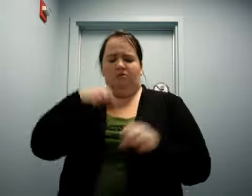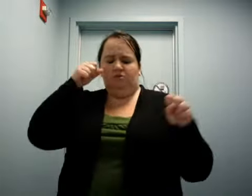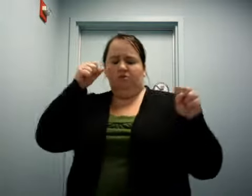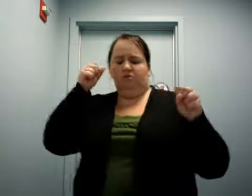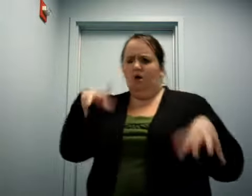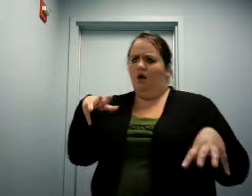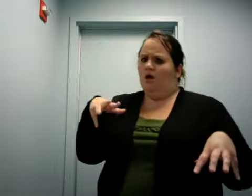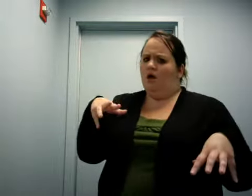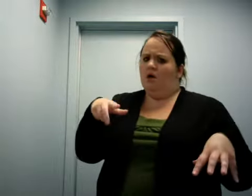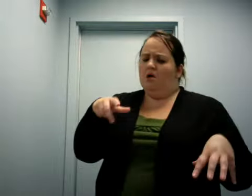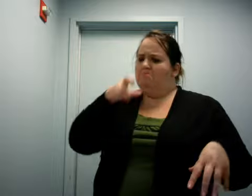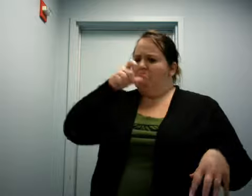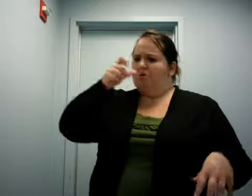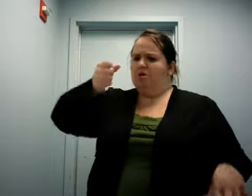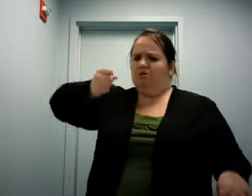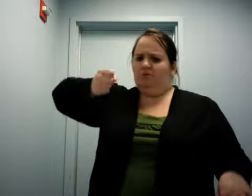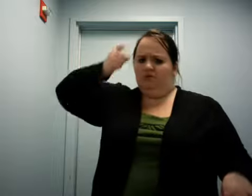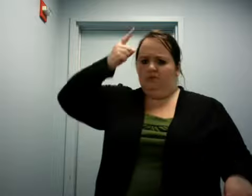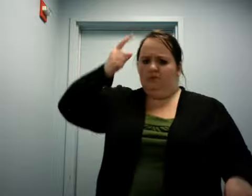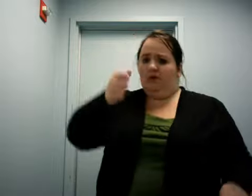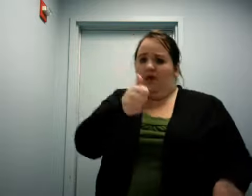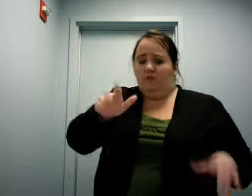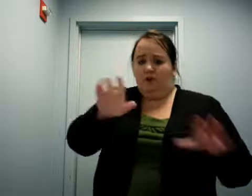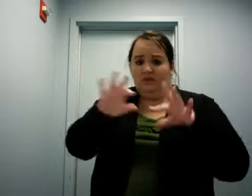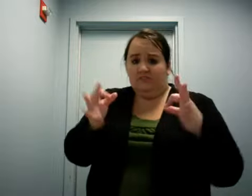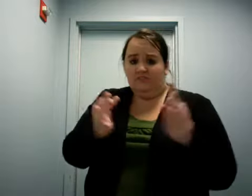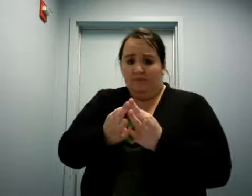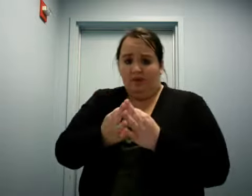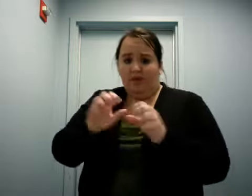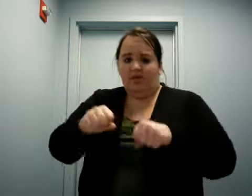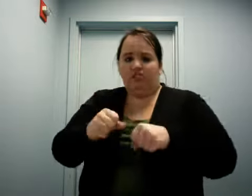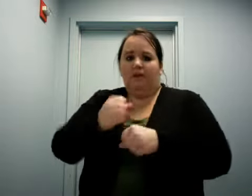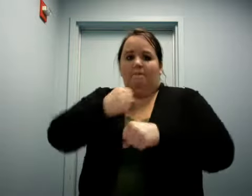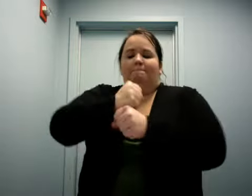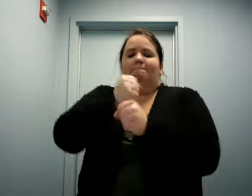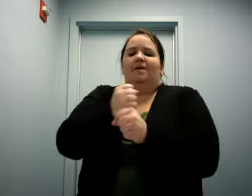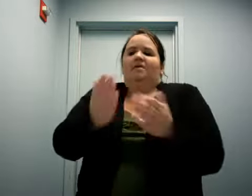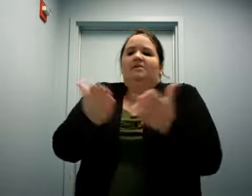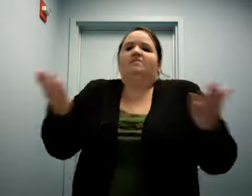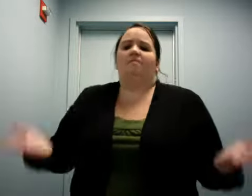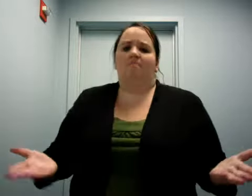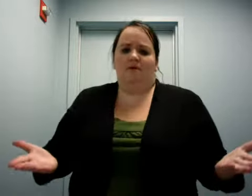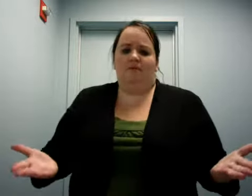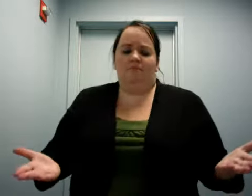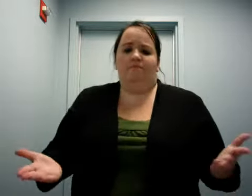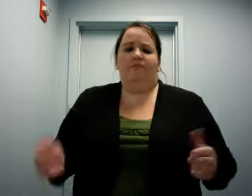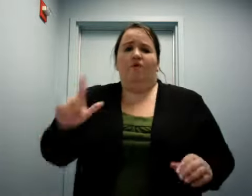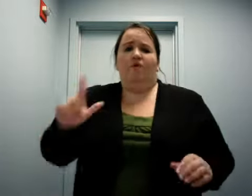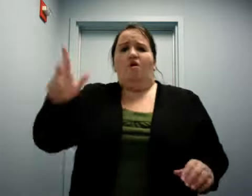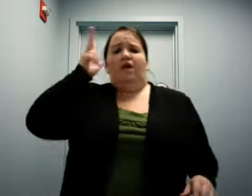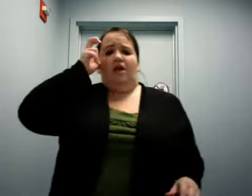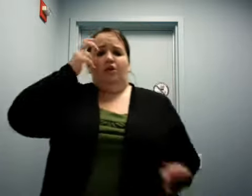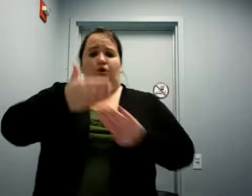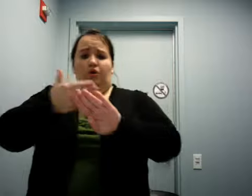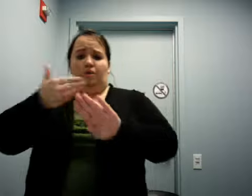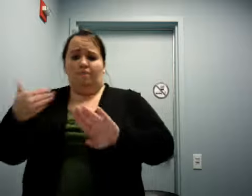occurred to me that anybody in his family could actually make something. All I had heard about them was how poor they